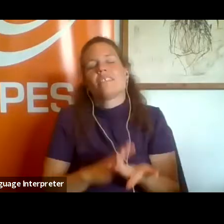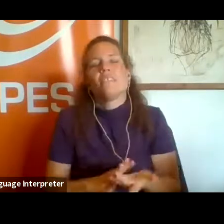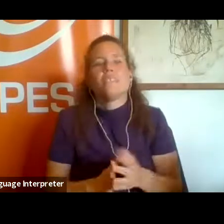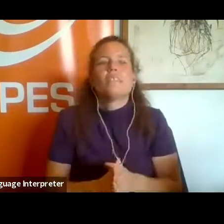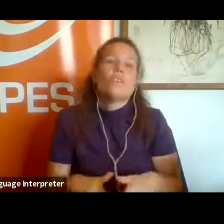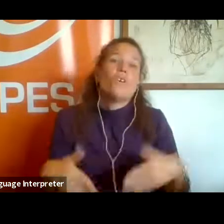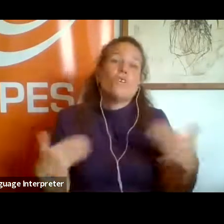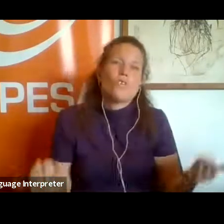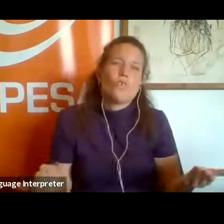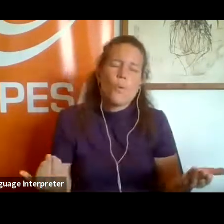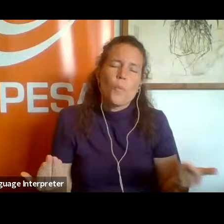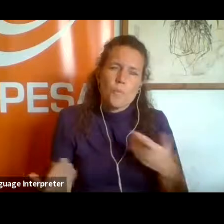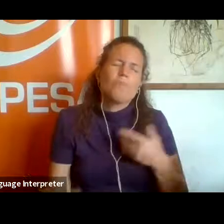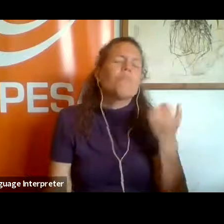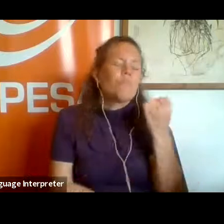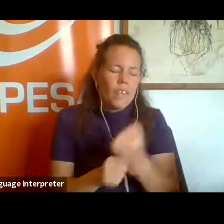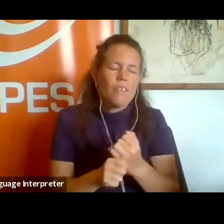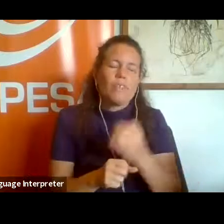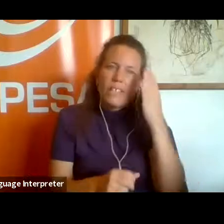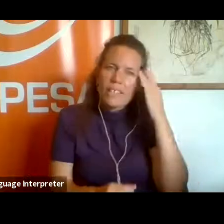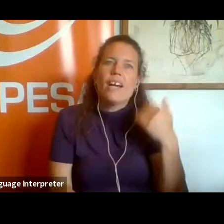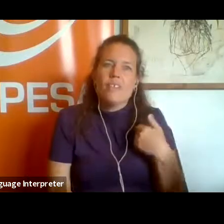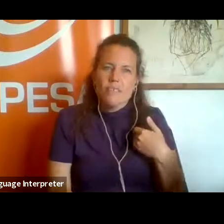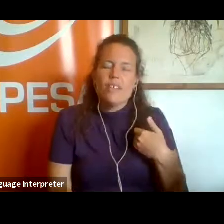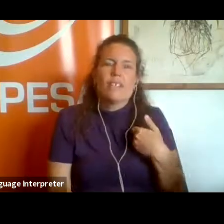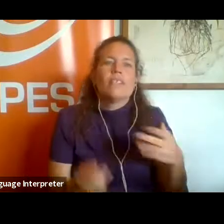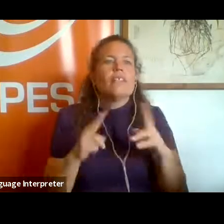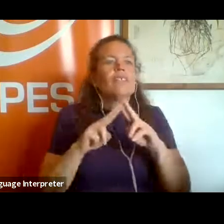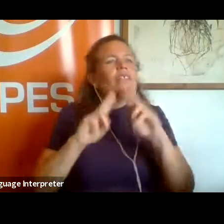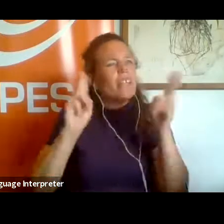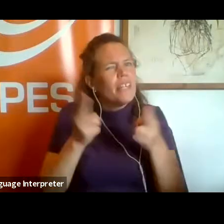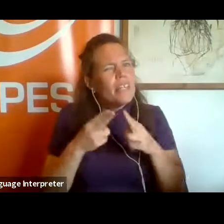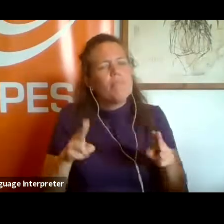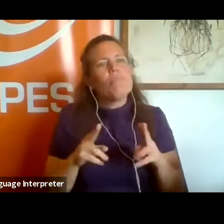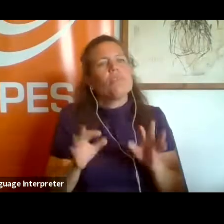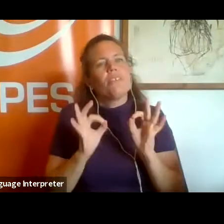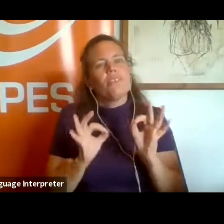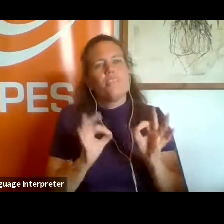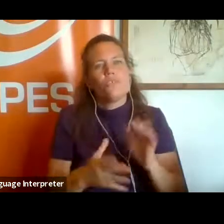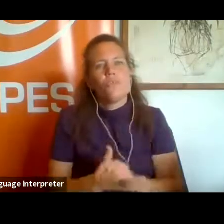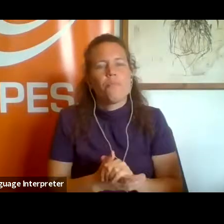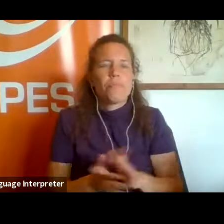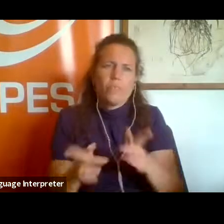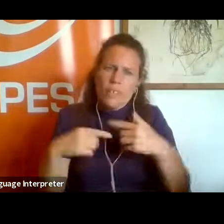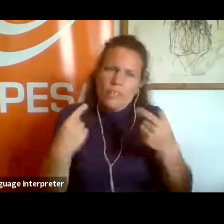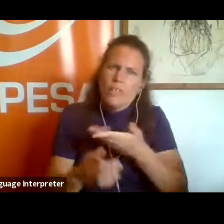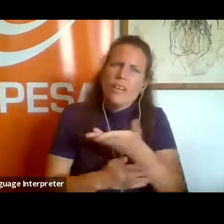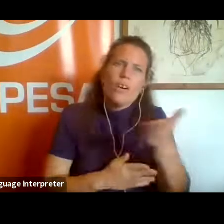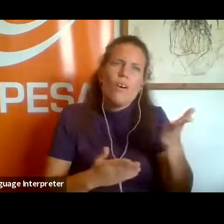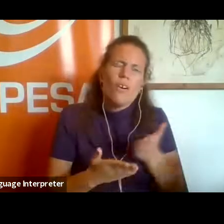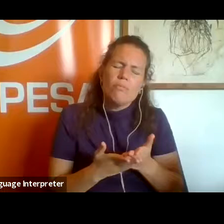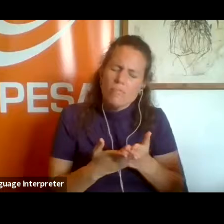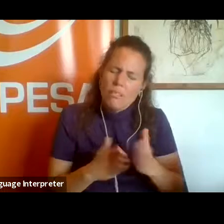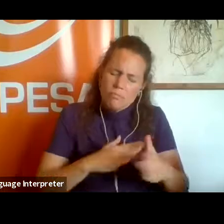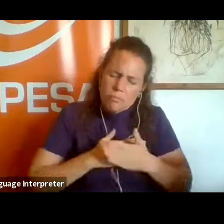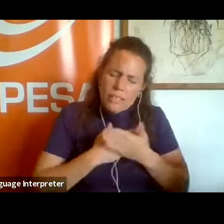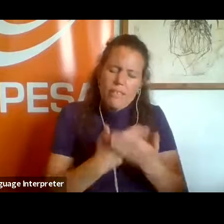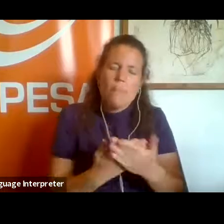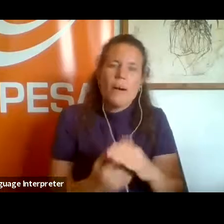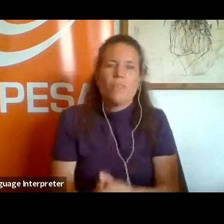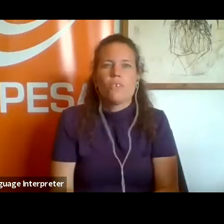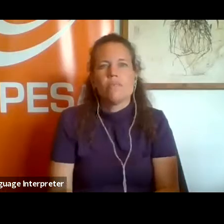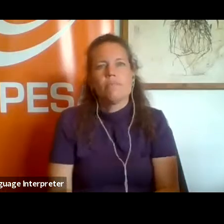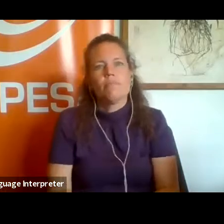So I definitely think that it's an important issue that we should all, really care about.